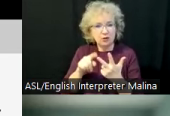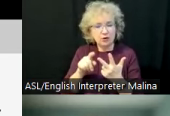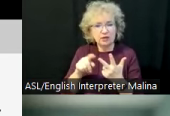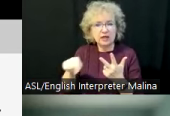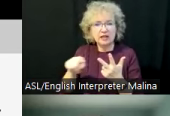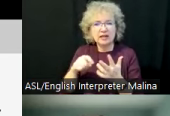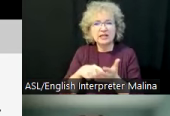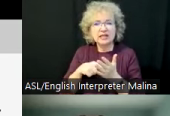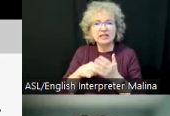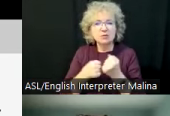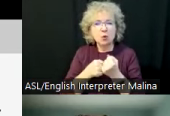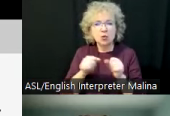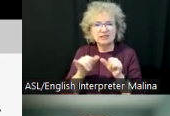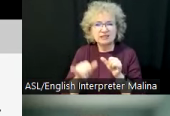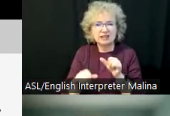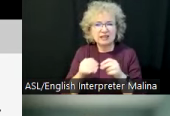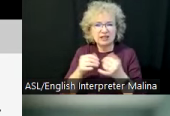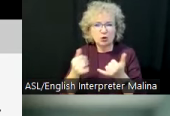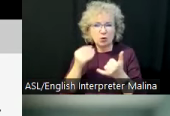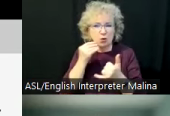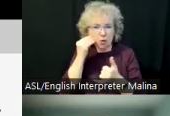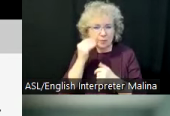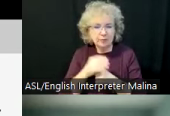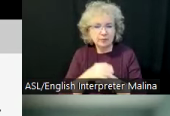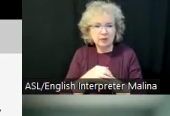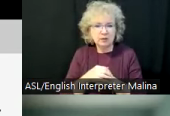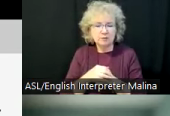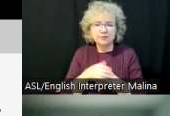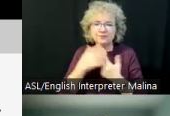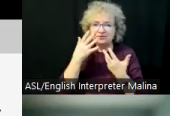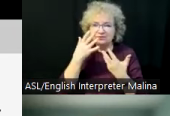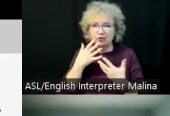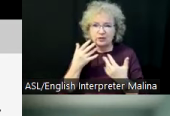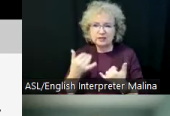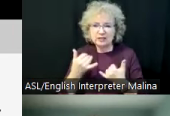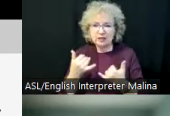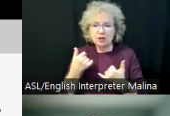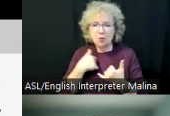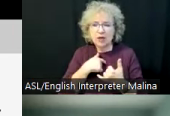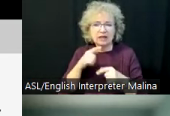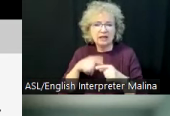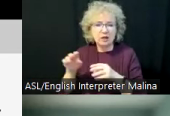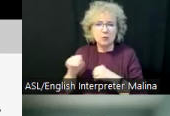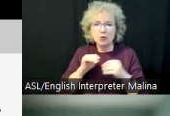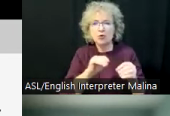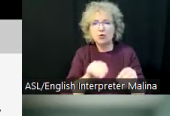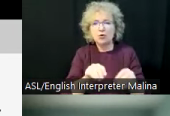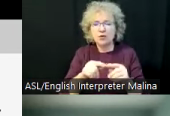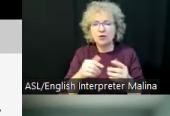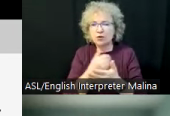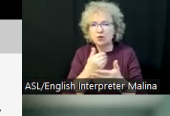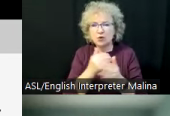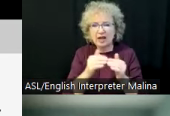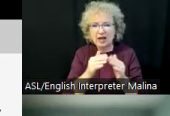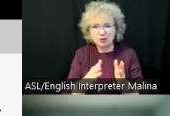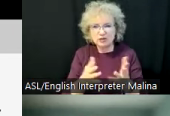staying in their current home. So unfortunately, at this time, we cannot move people to new housing or,